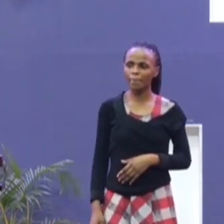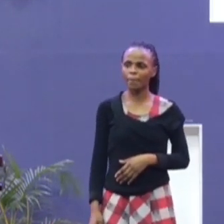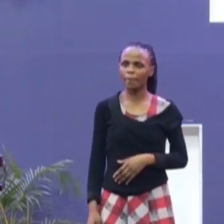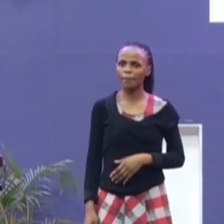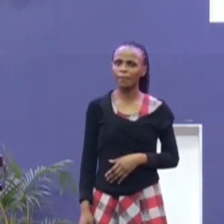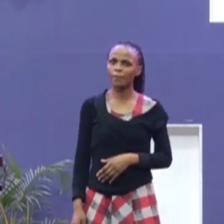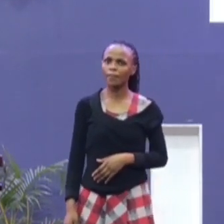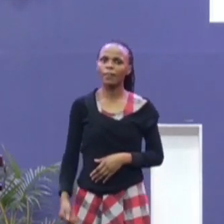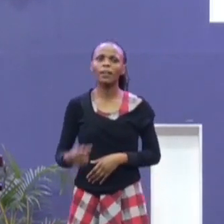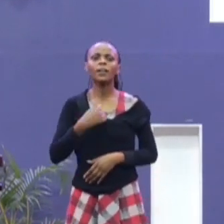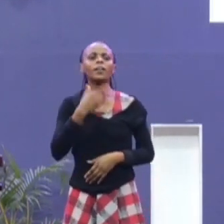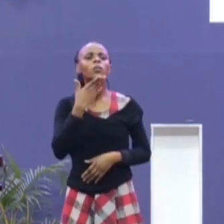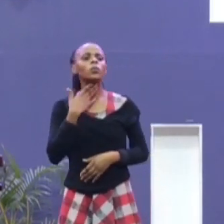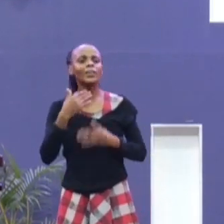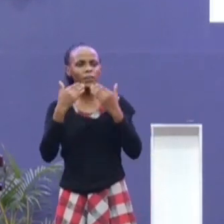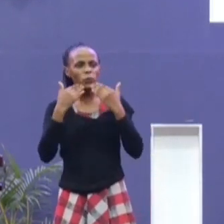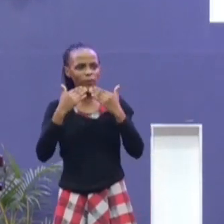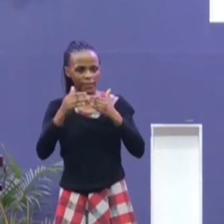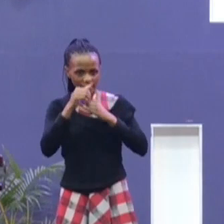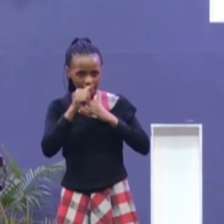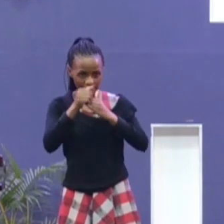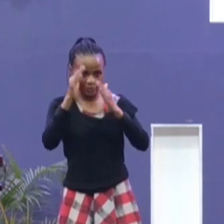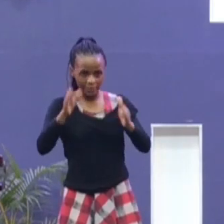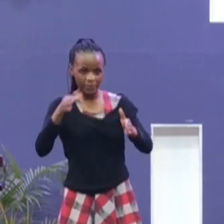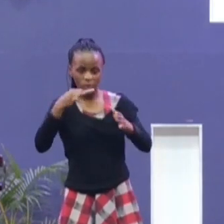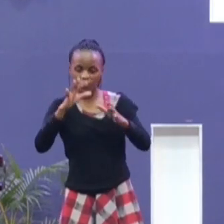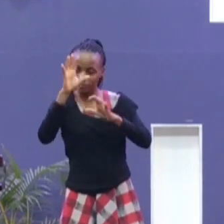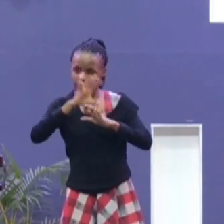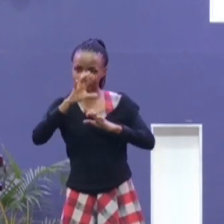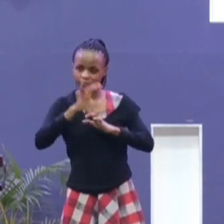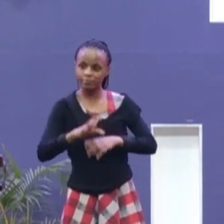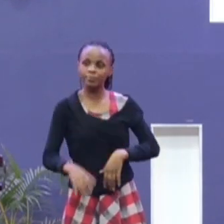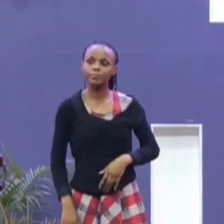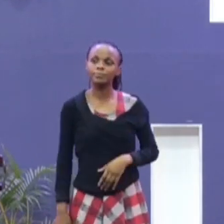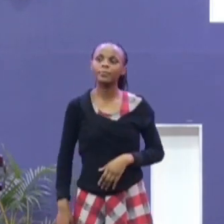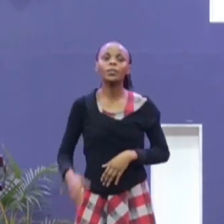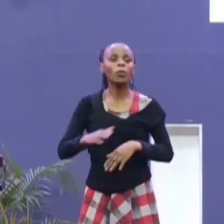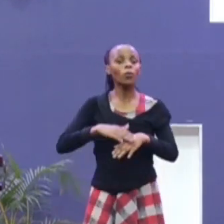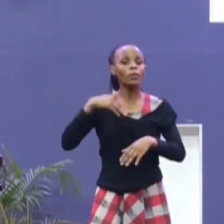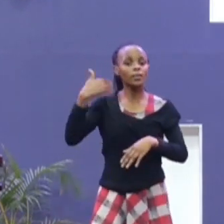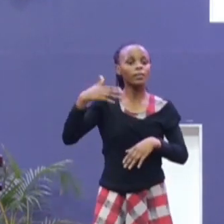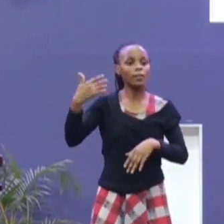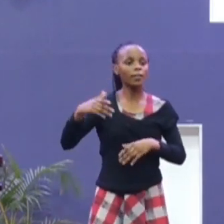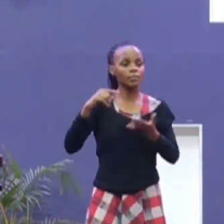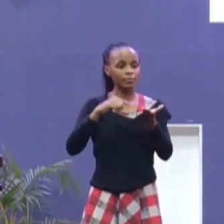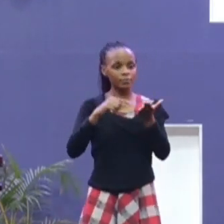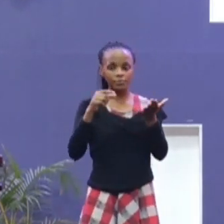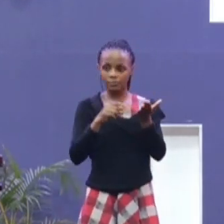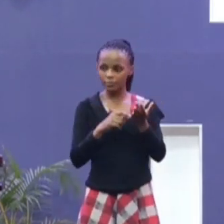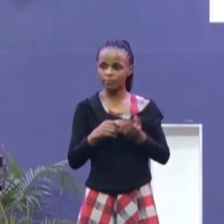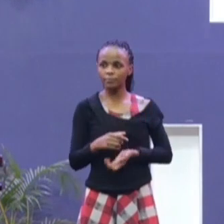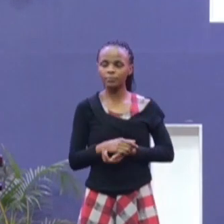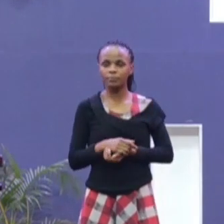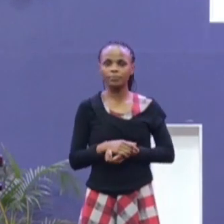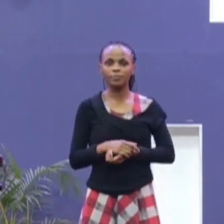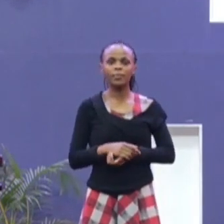thank the leadership of the church. Njagala okwebaza obukulembeze bw'ekkanisa. On every Tuesday, buli lwakubiri, we